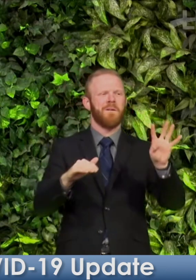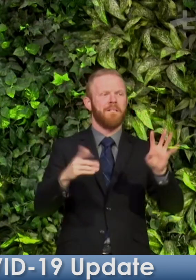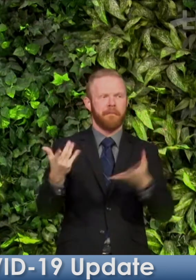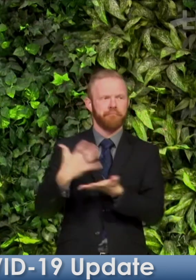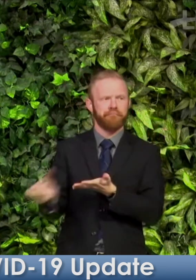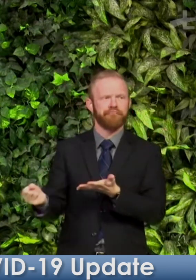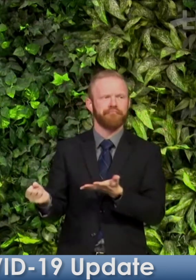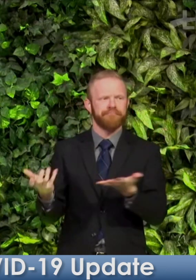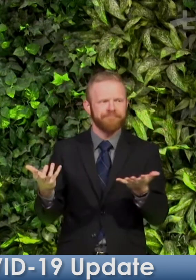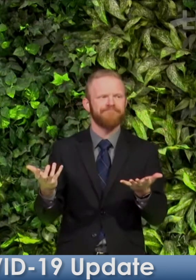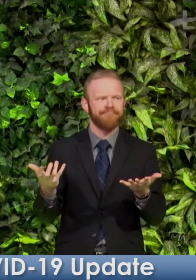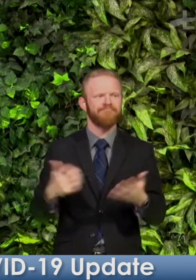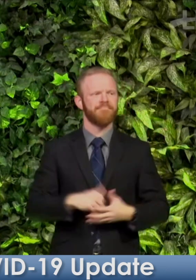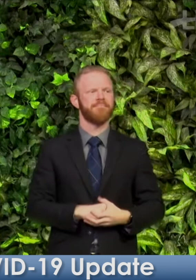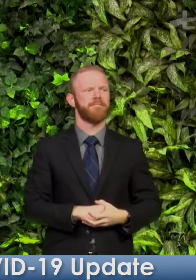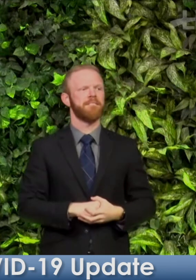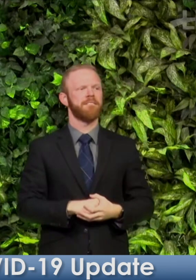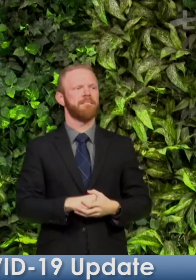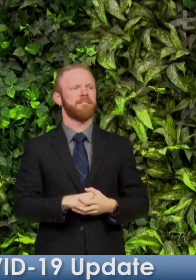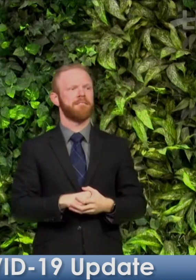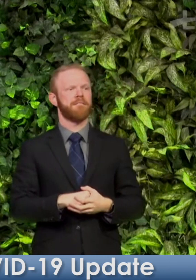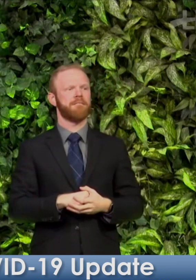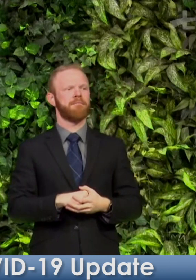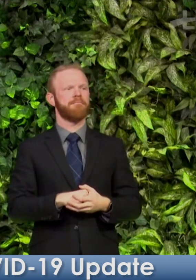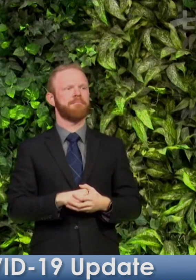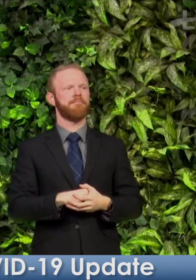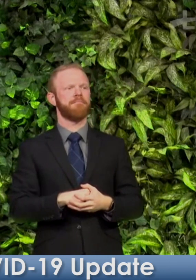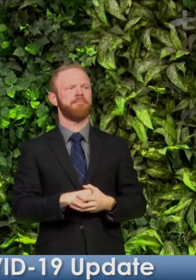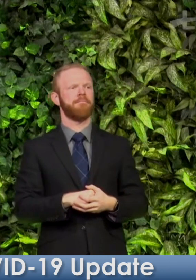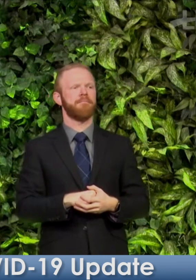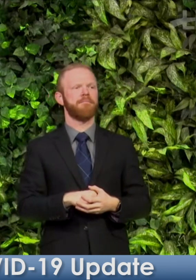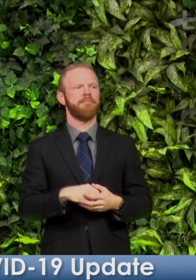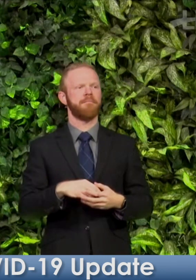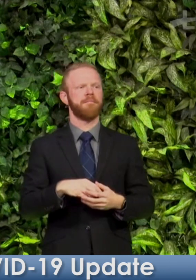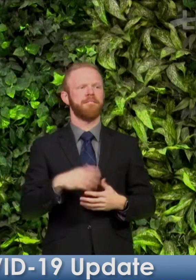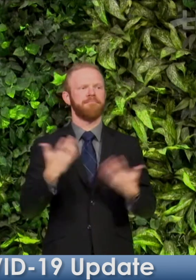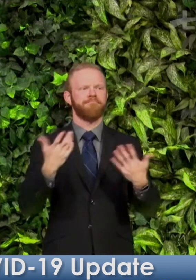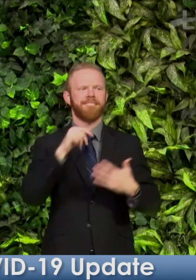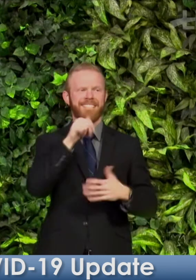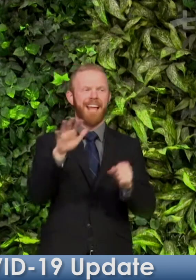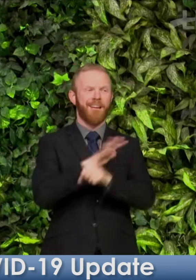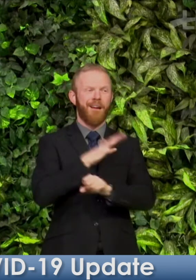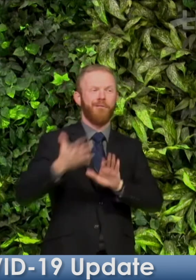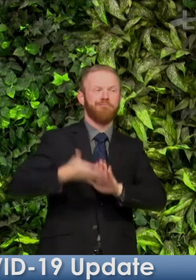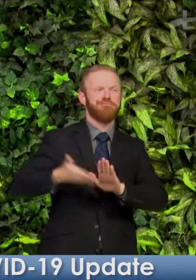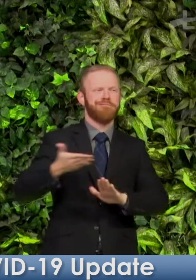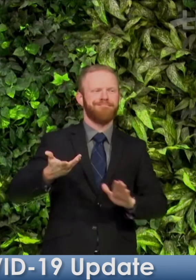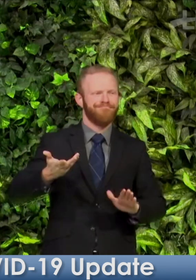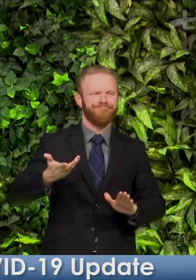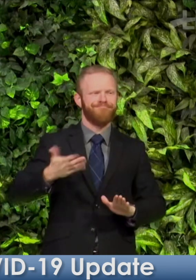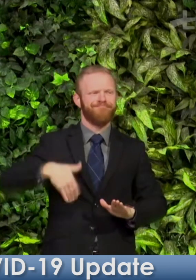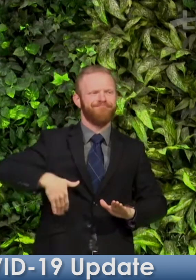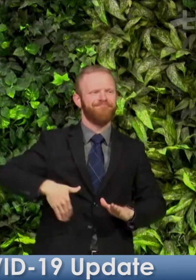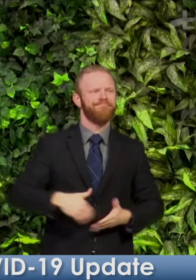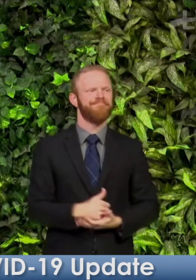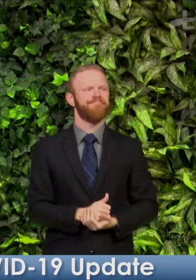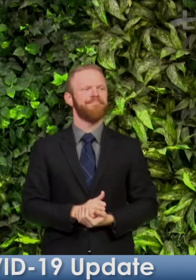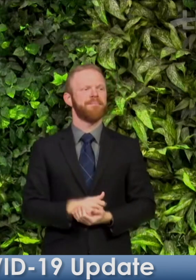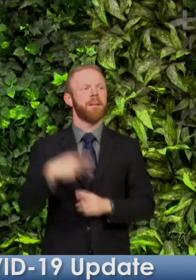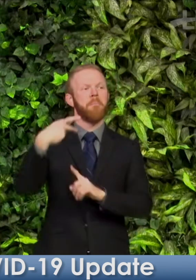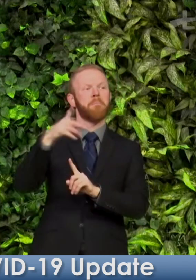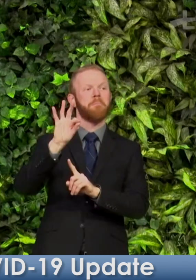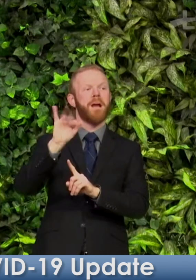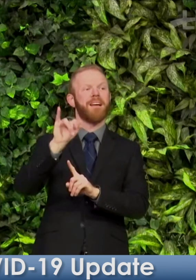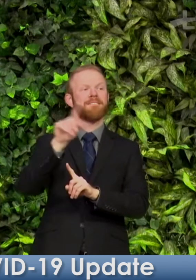sites like this have toggled back. They're not fully operationalized. So as Moderna and Pfizer vaccine are manufactured, more and more coming to the